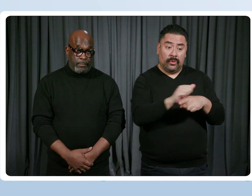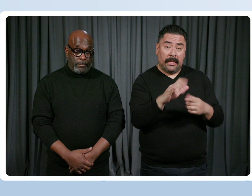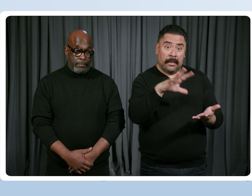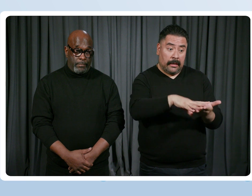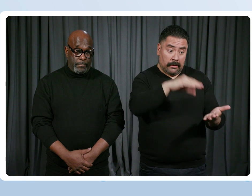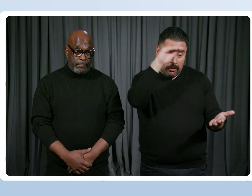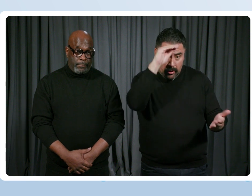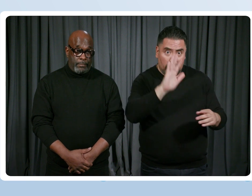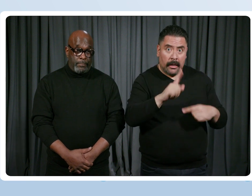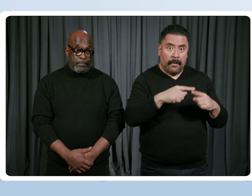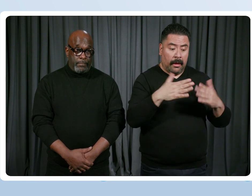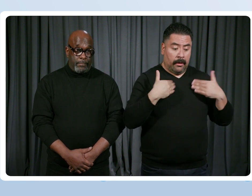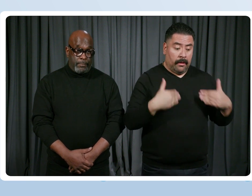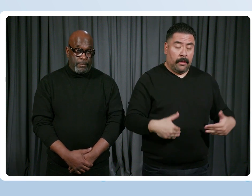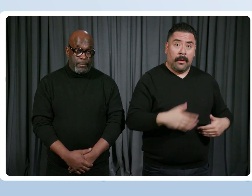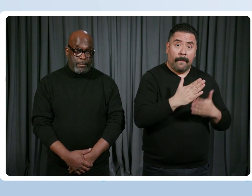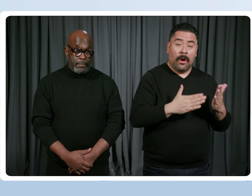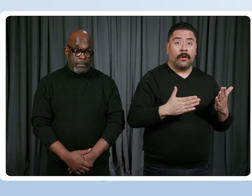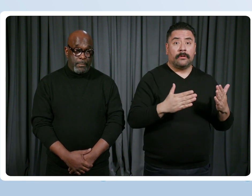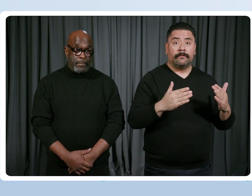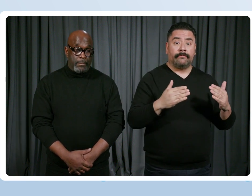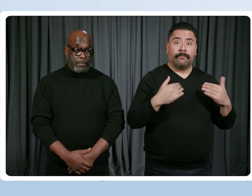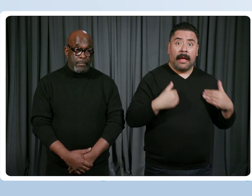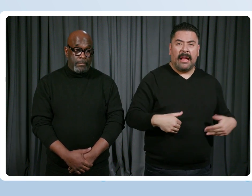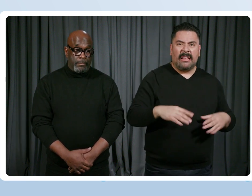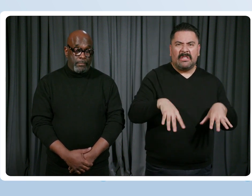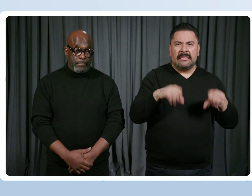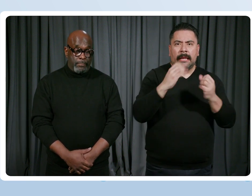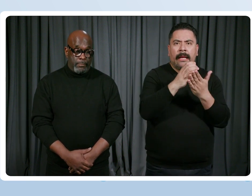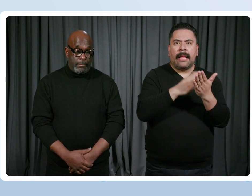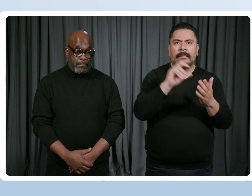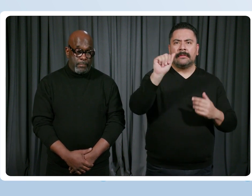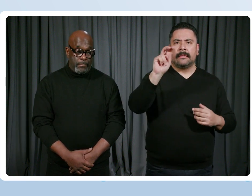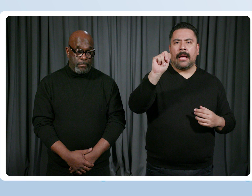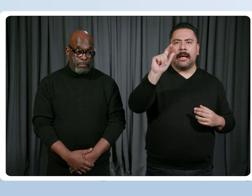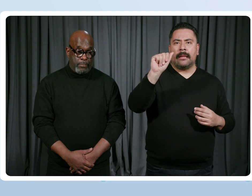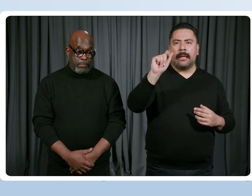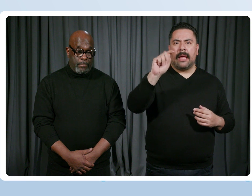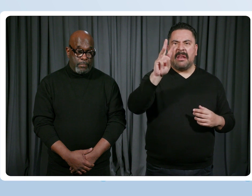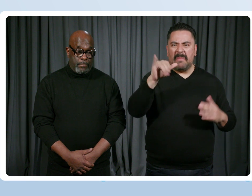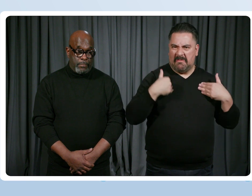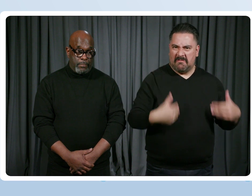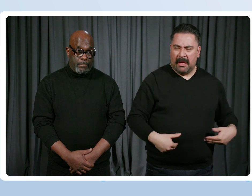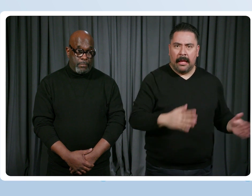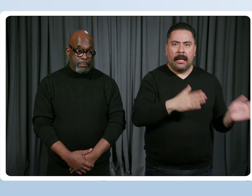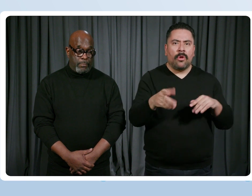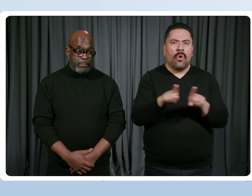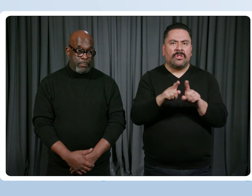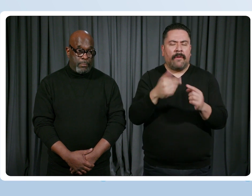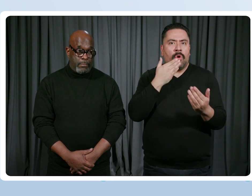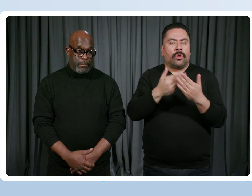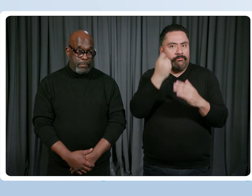the physical aspects of the body, we take anatomy courses and things like that, but we also have a grounding in psychology. So we also